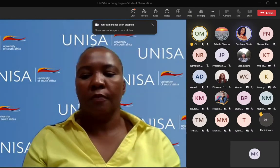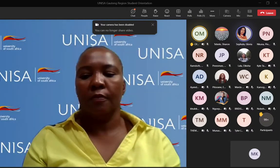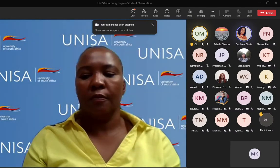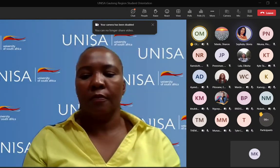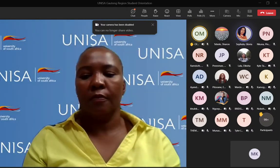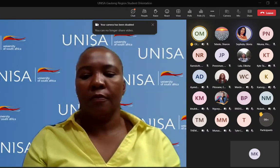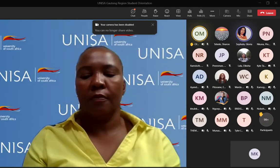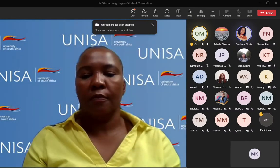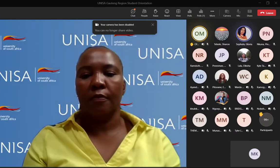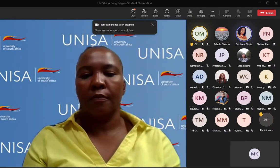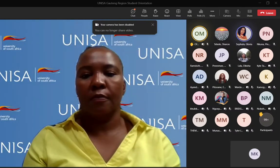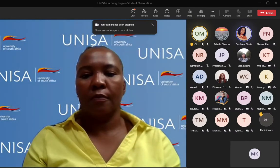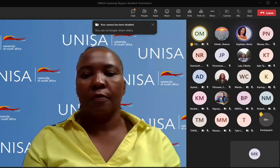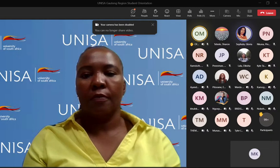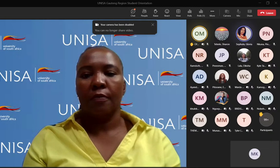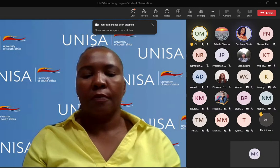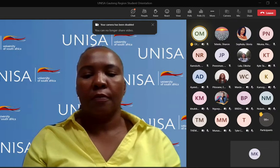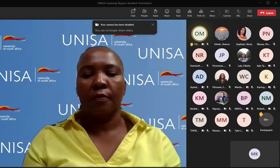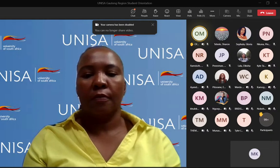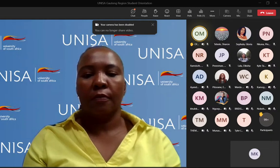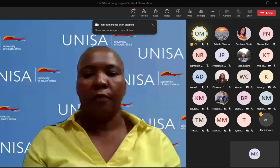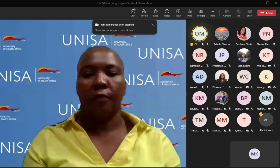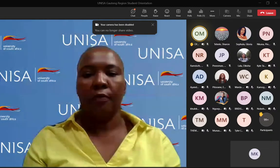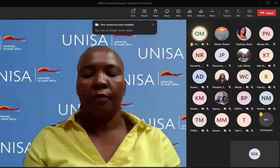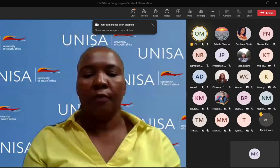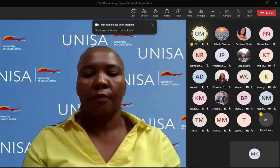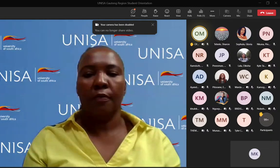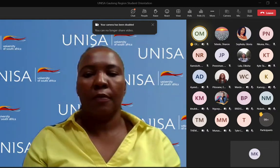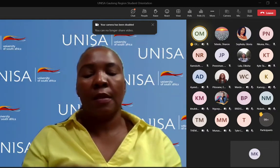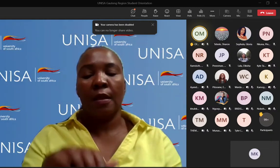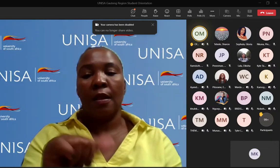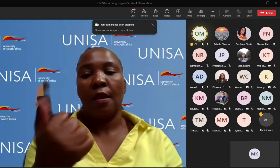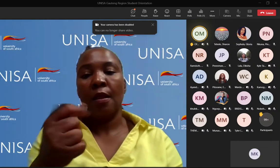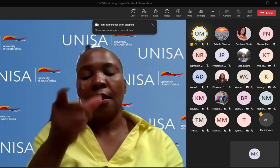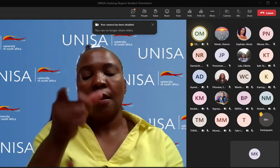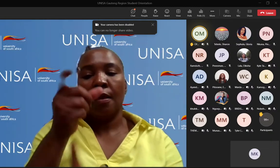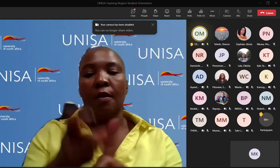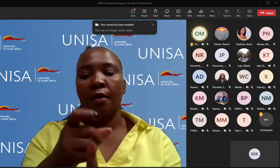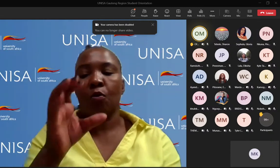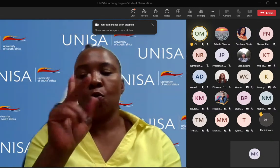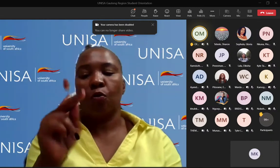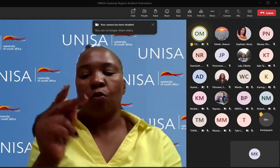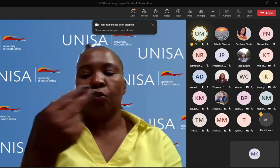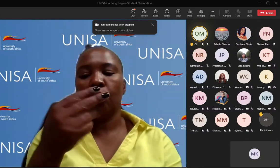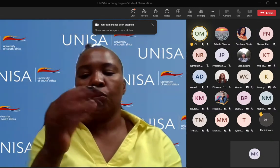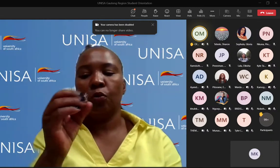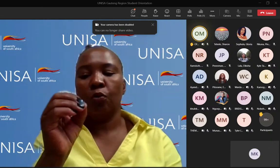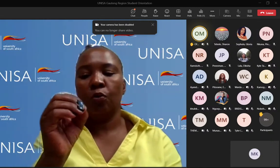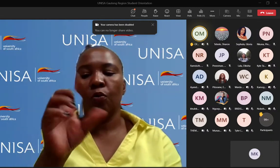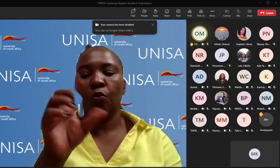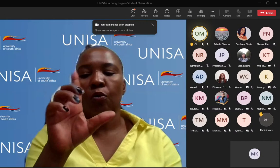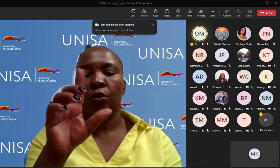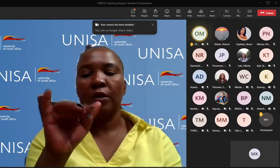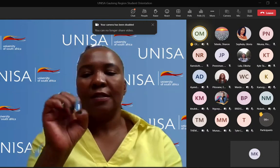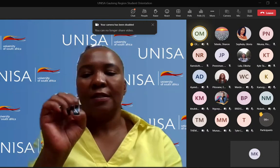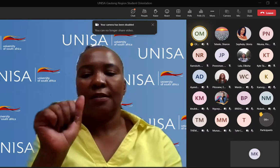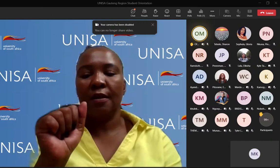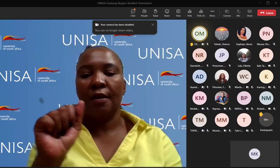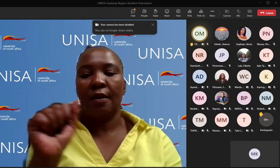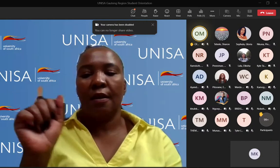it looks like she's yes uh the next one will be kolisa Ma jodina